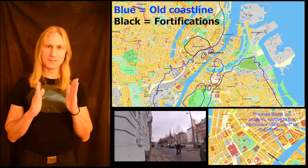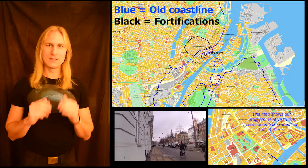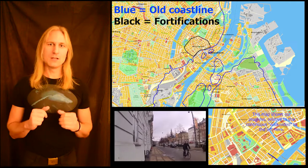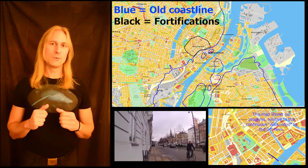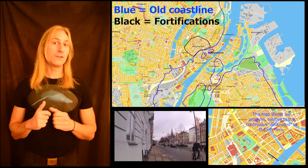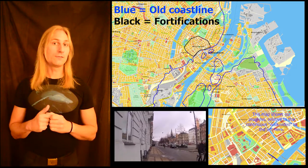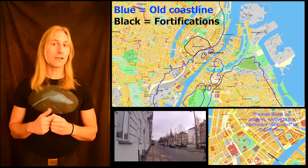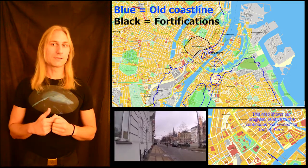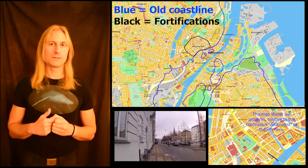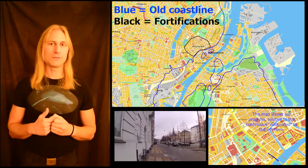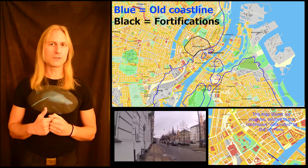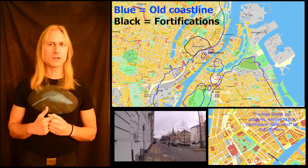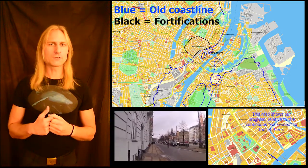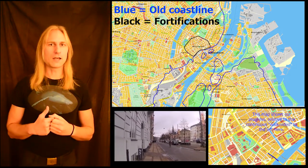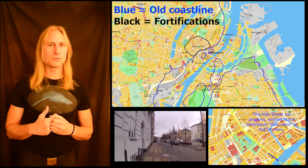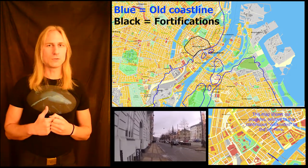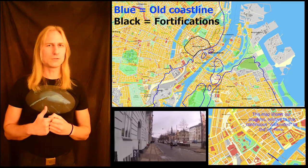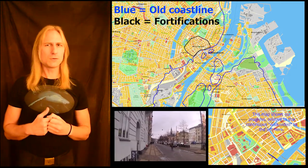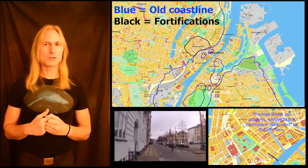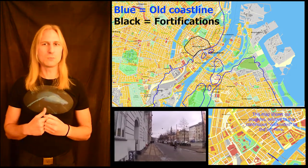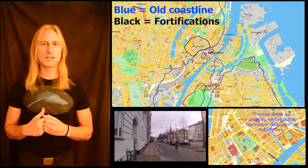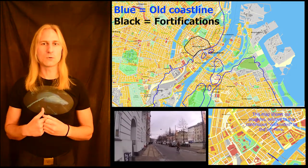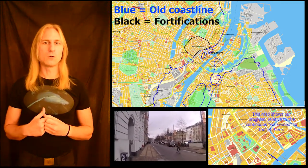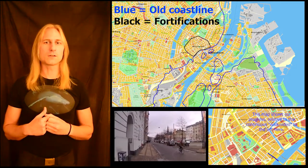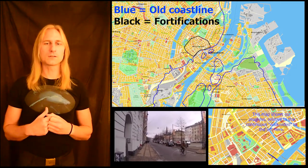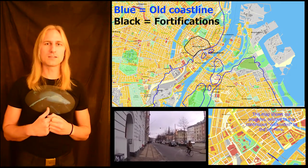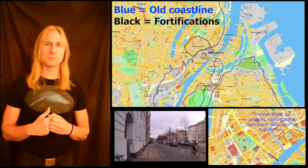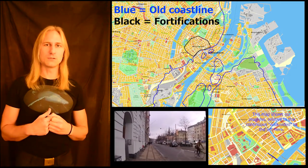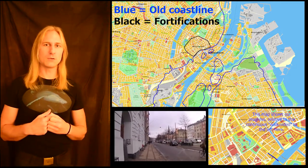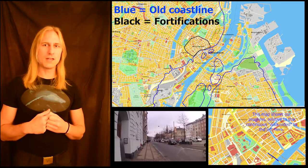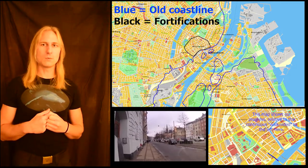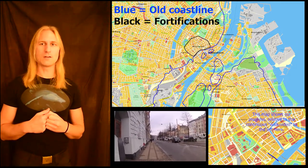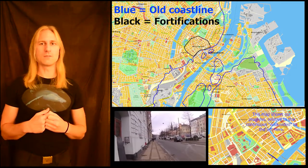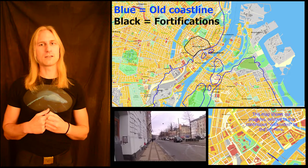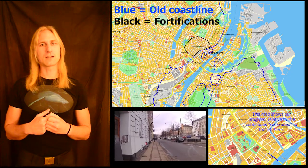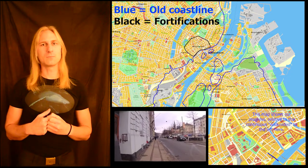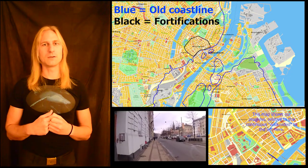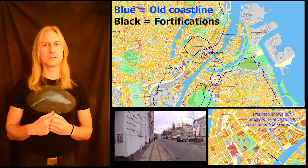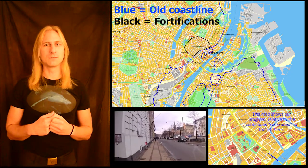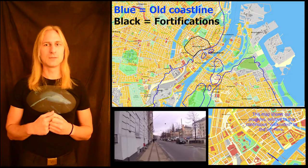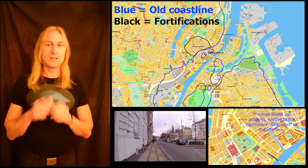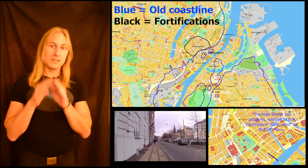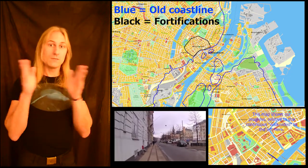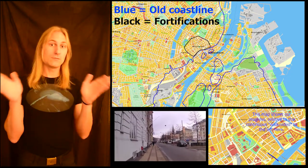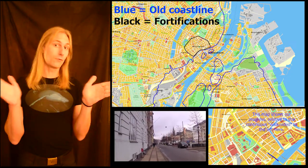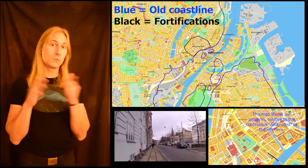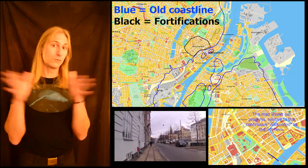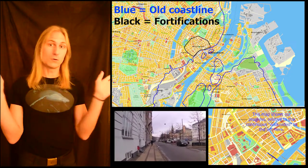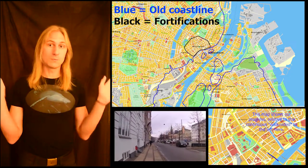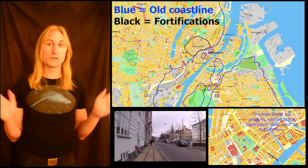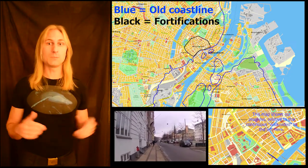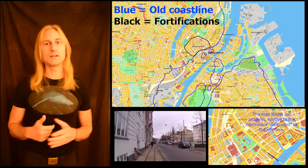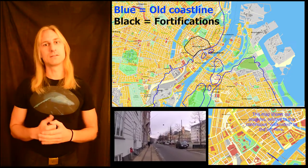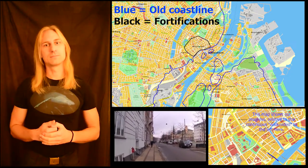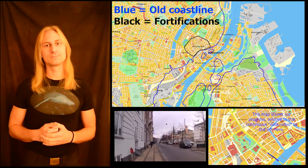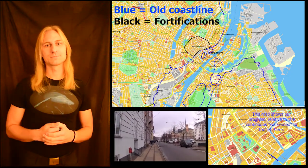middle, with the effect that the coastline would no longer be at all recognizable to anyone of that time period, even if you removed all